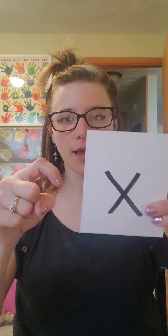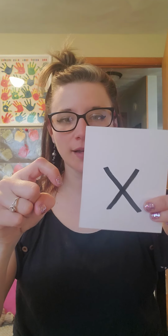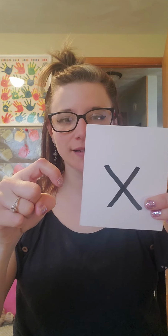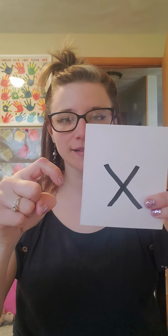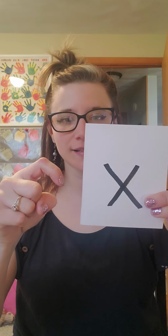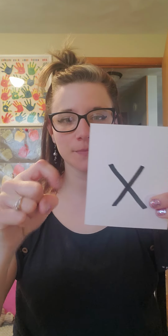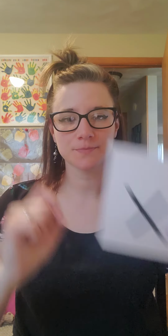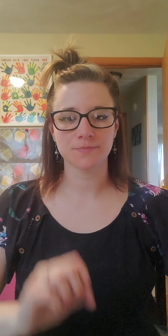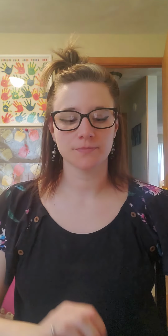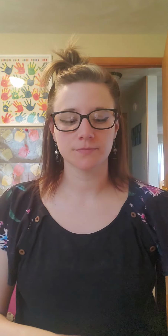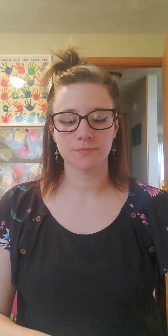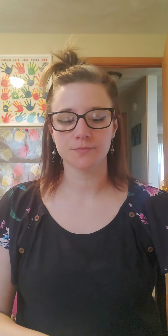X,